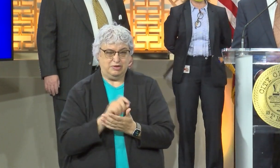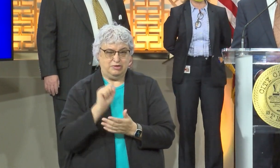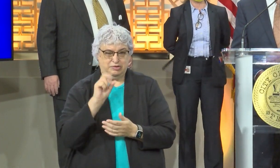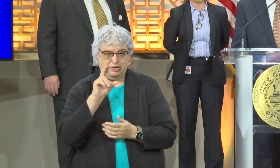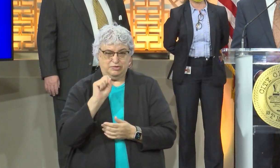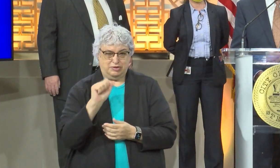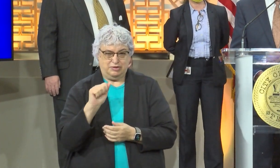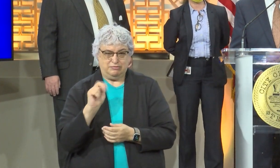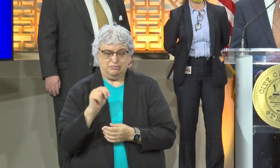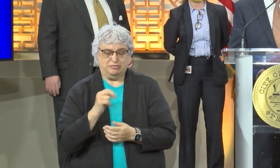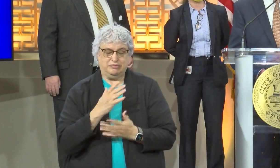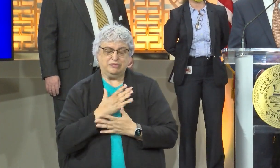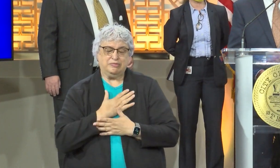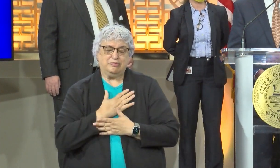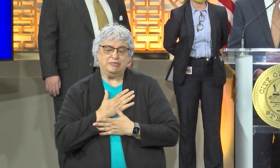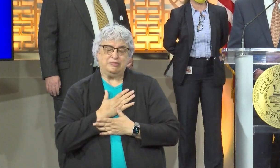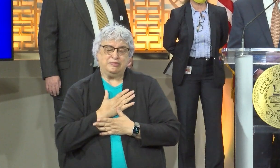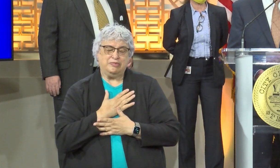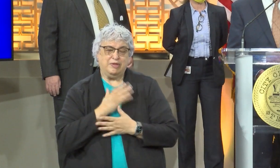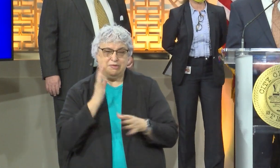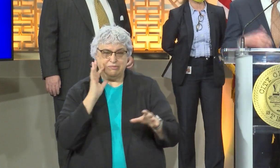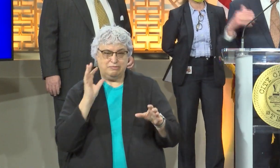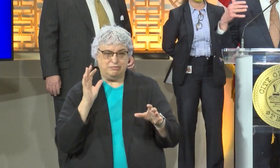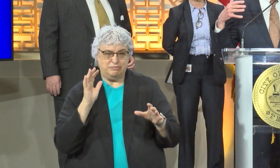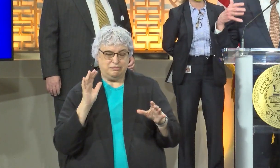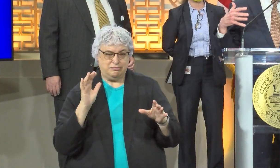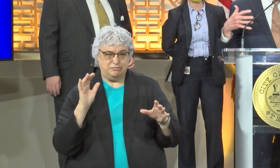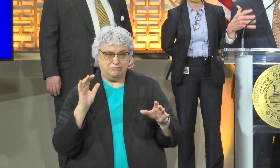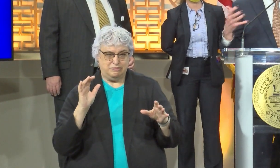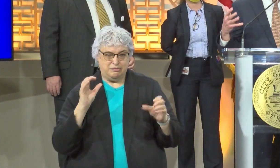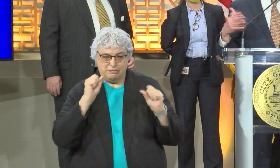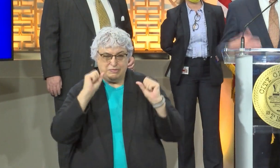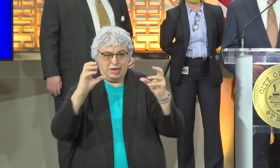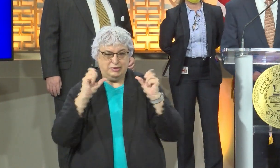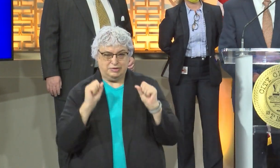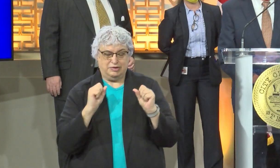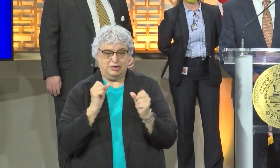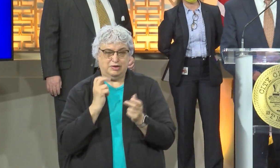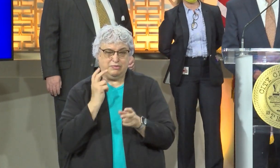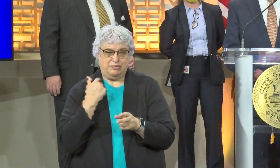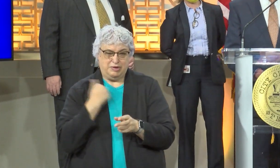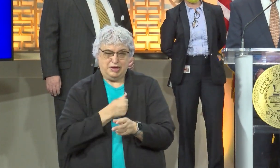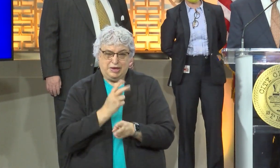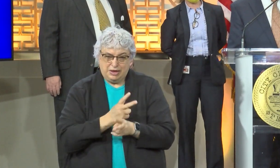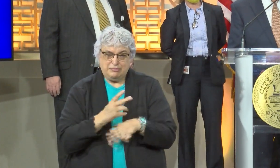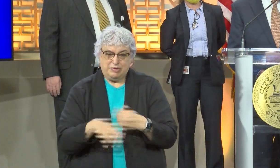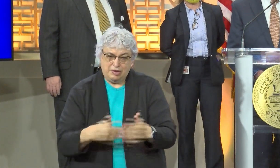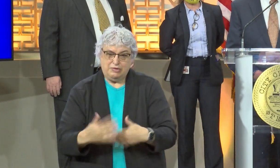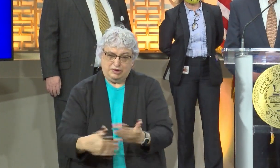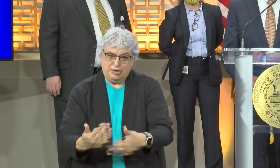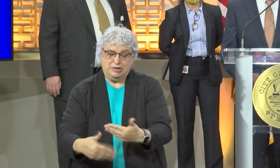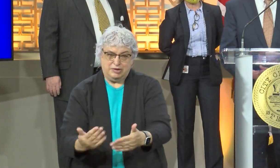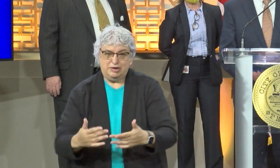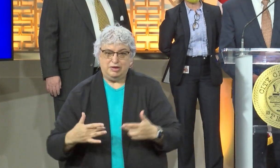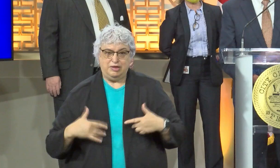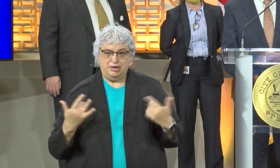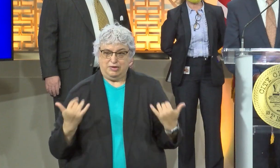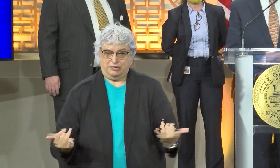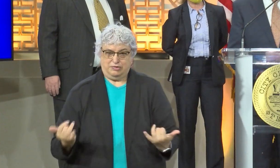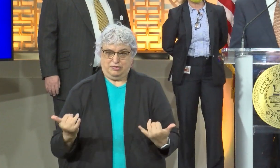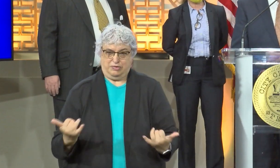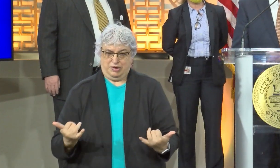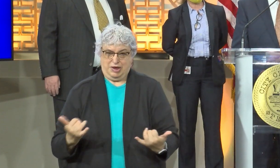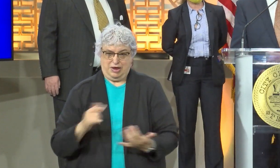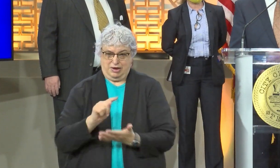Susan, you just have a heart that is amazing in terms of just helping us keep going with these events, especially in times like